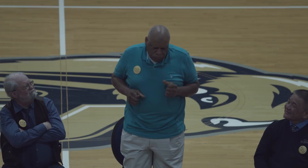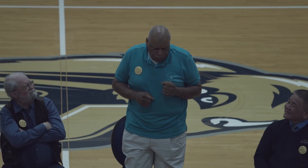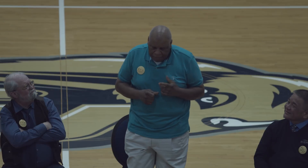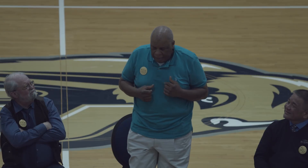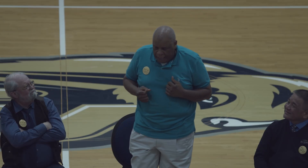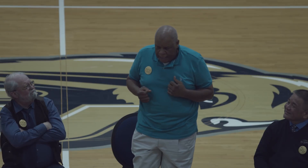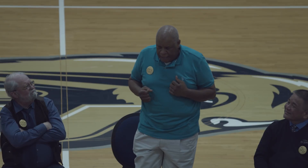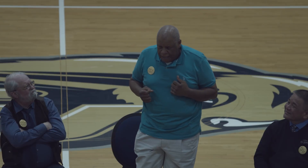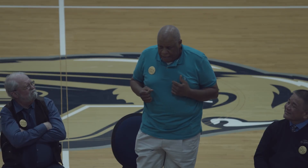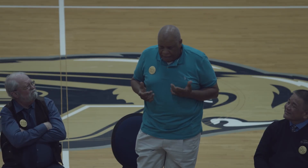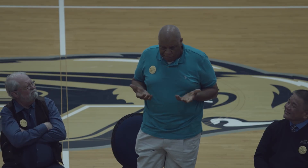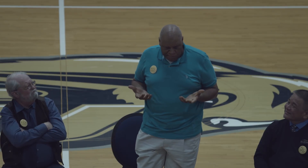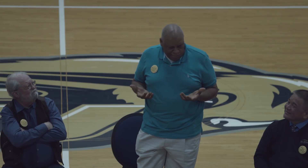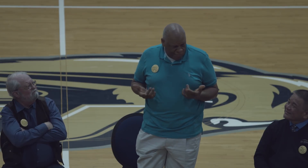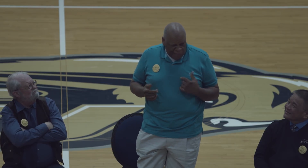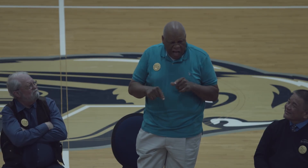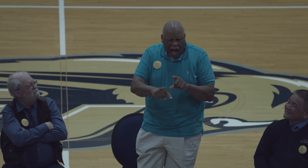an employee.